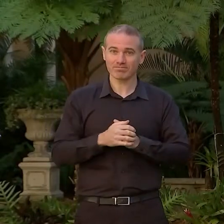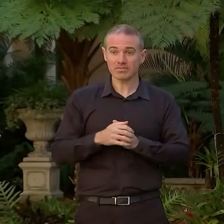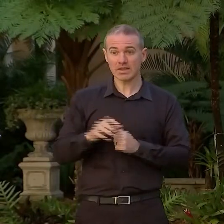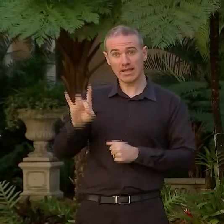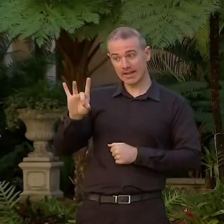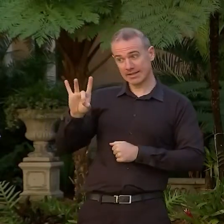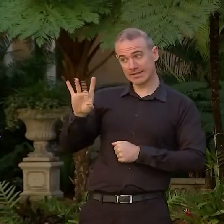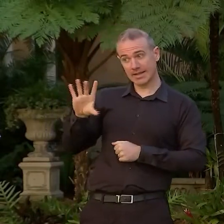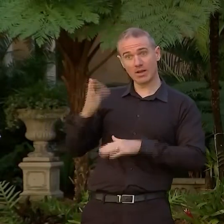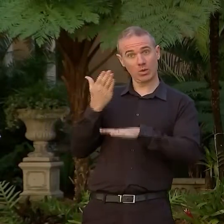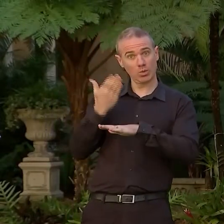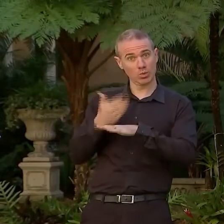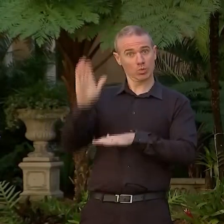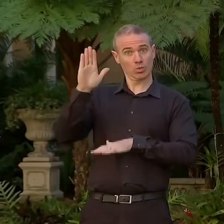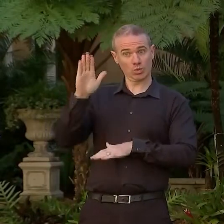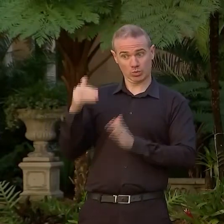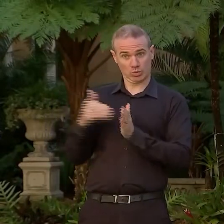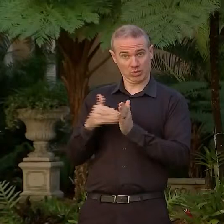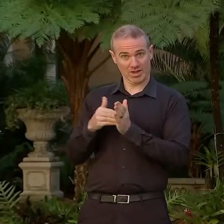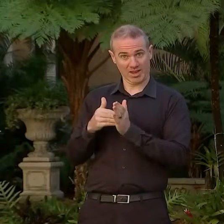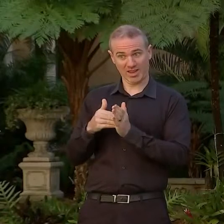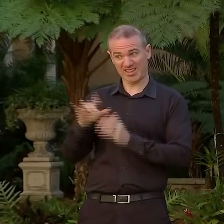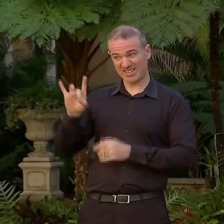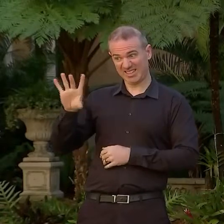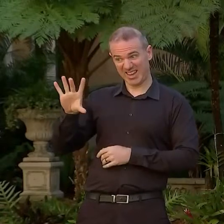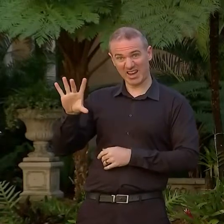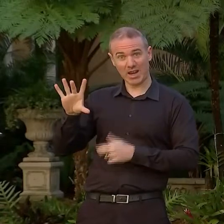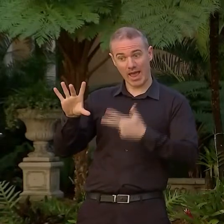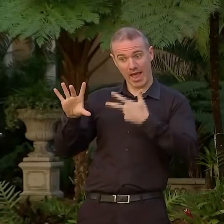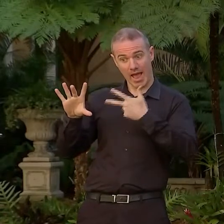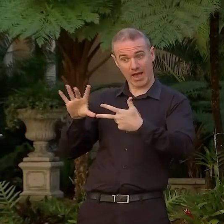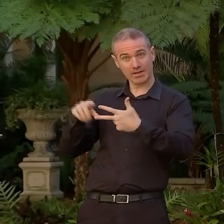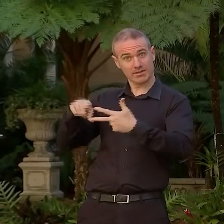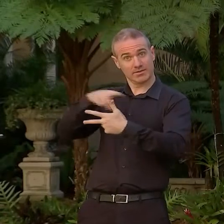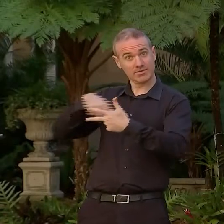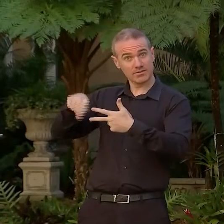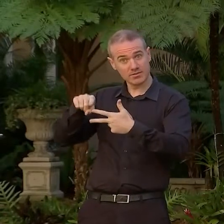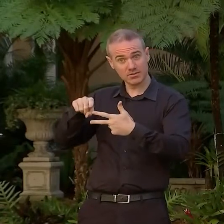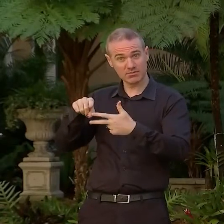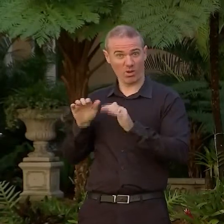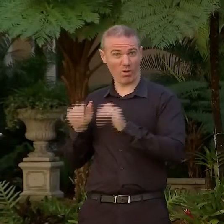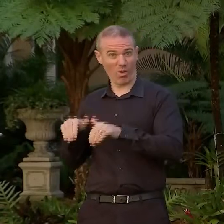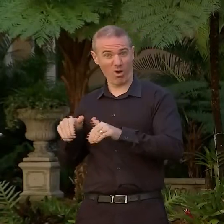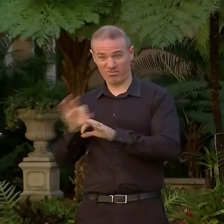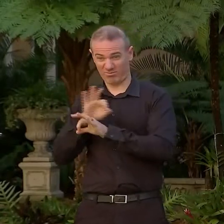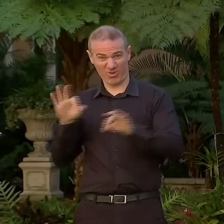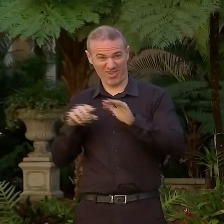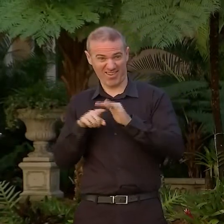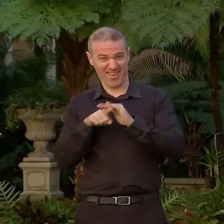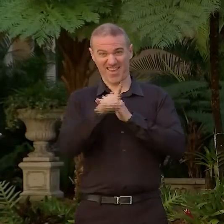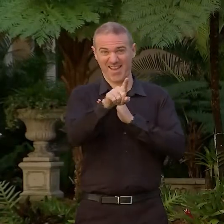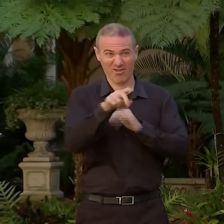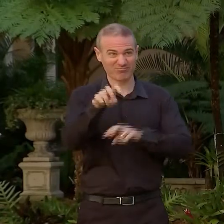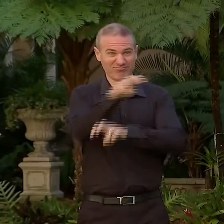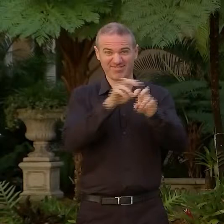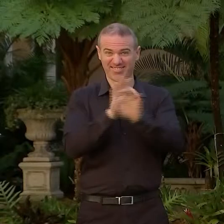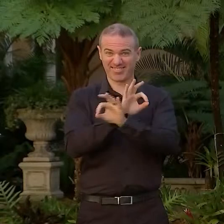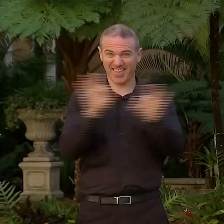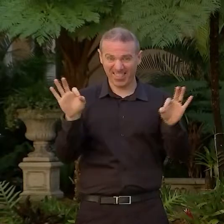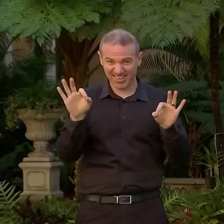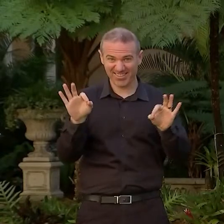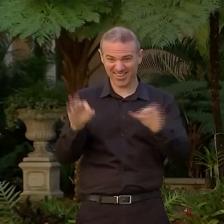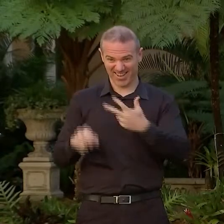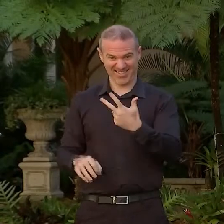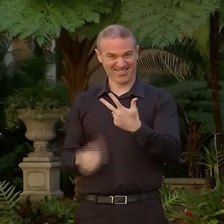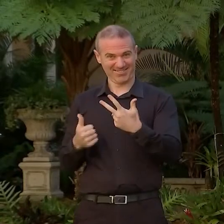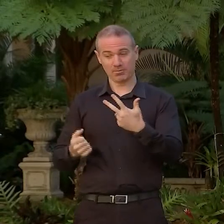new cases today have been in the community for 0 days infectious is fantastic, and only 2 of the